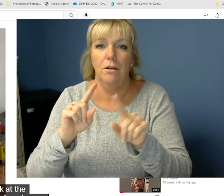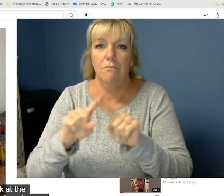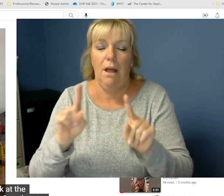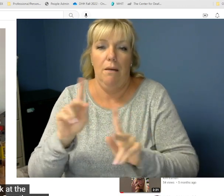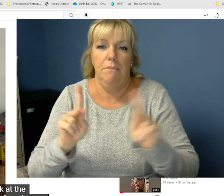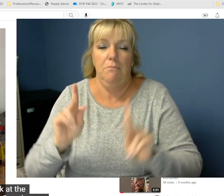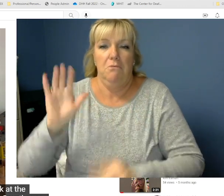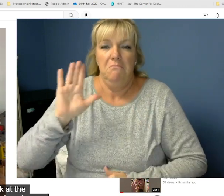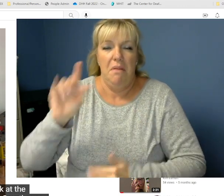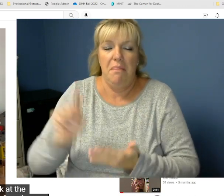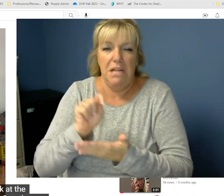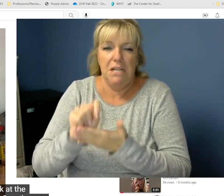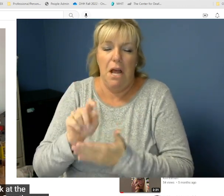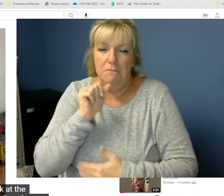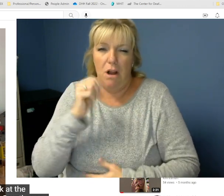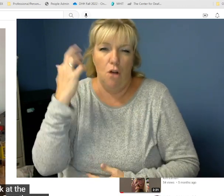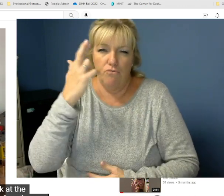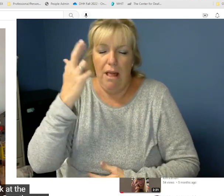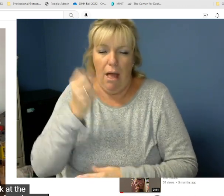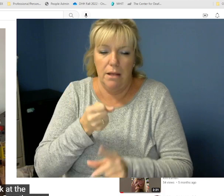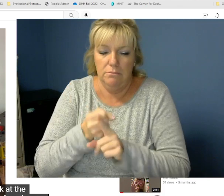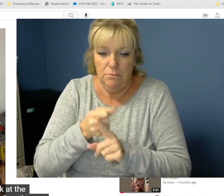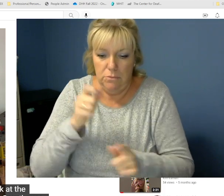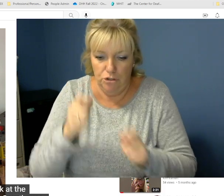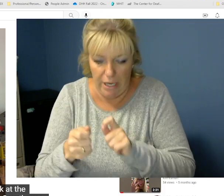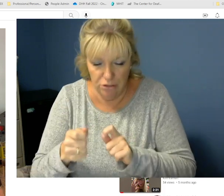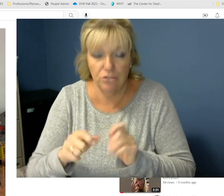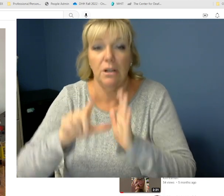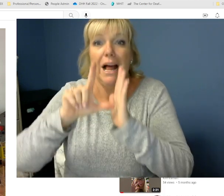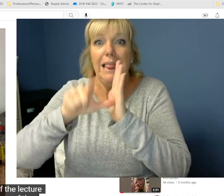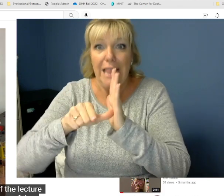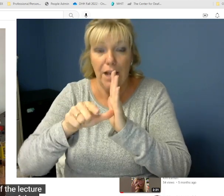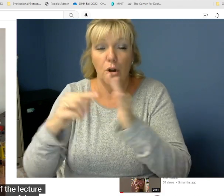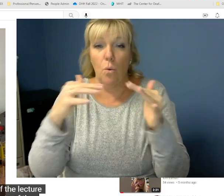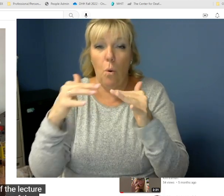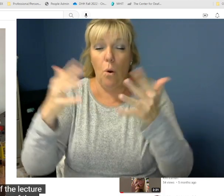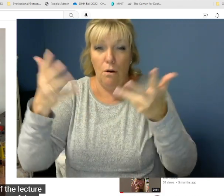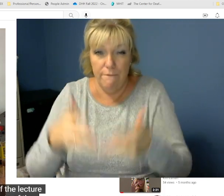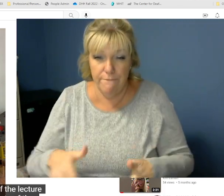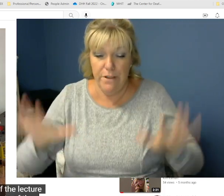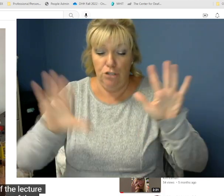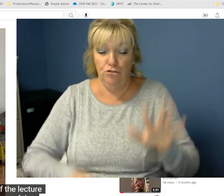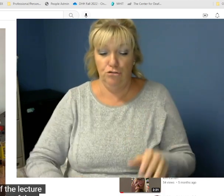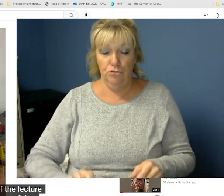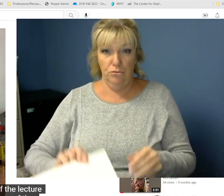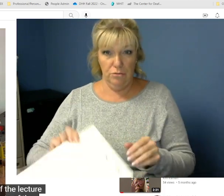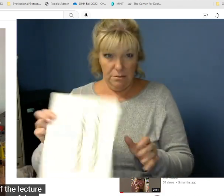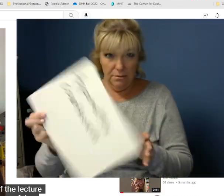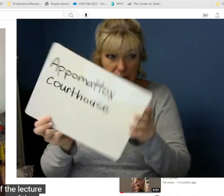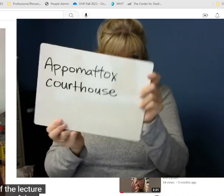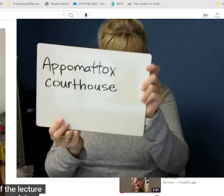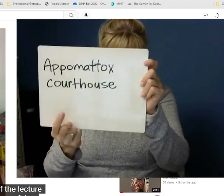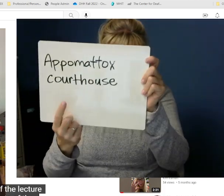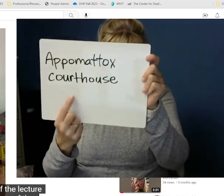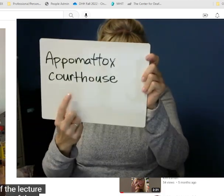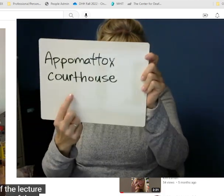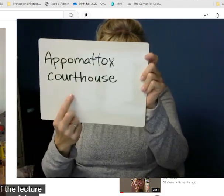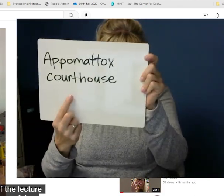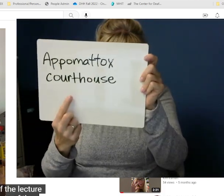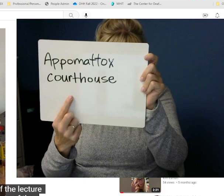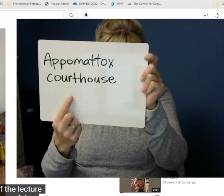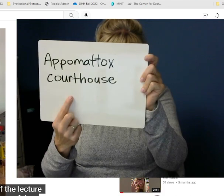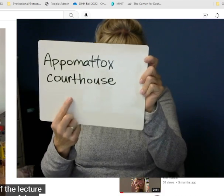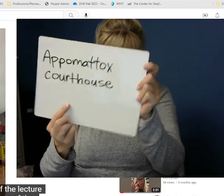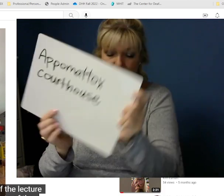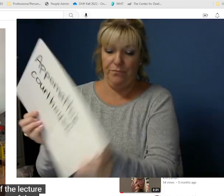just yet. We'll look at the surrender at Appomattox Courthouse, and then we're going to spend the rest of the lecture looking at